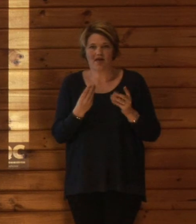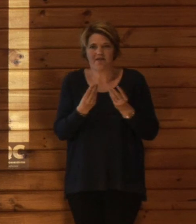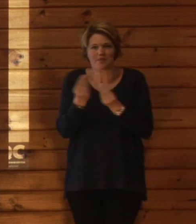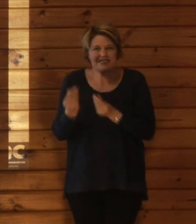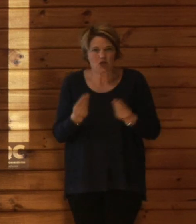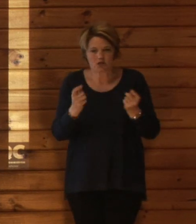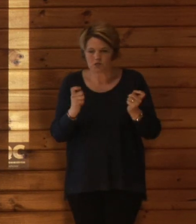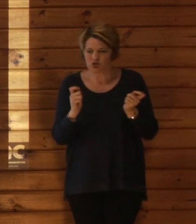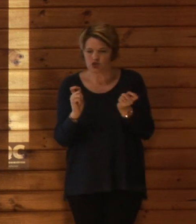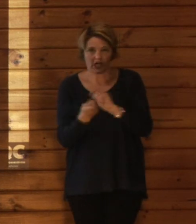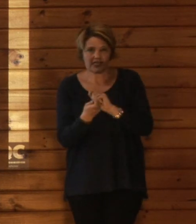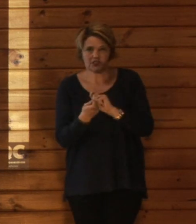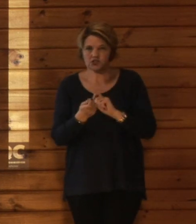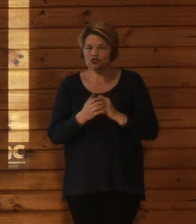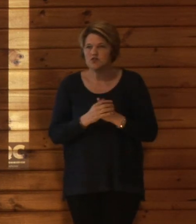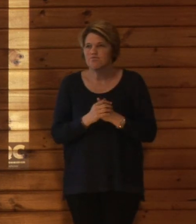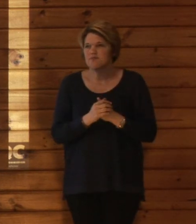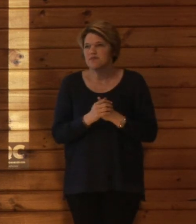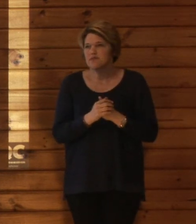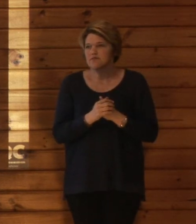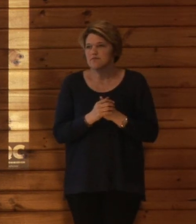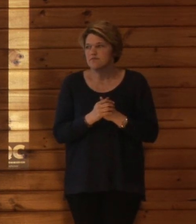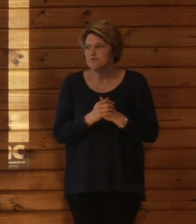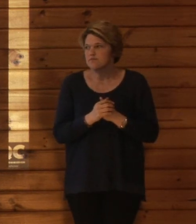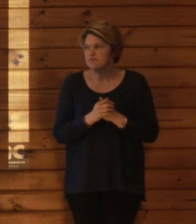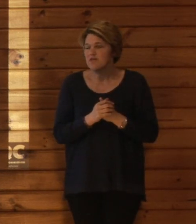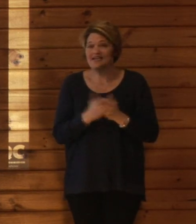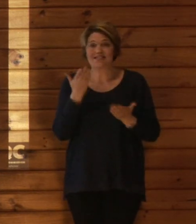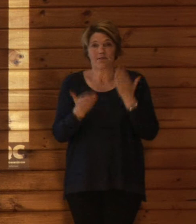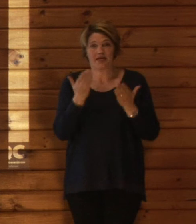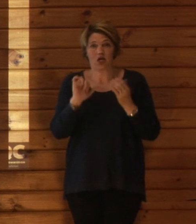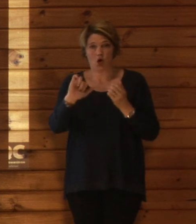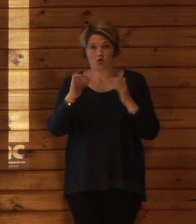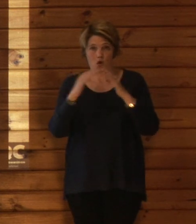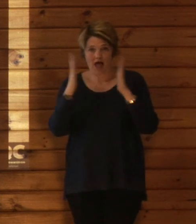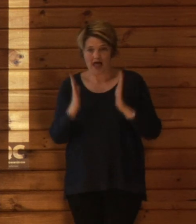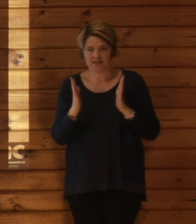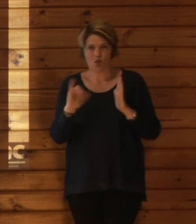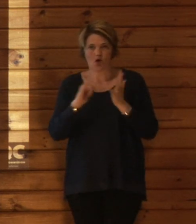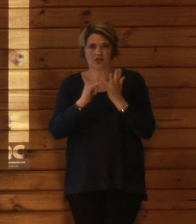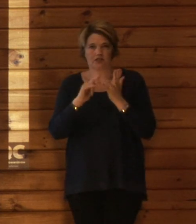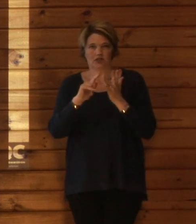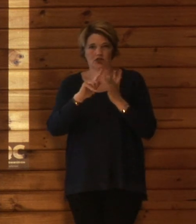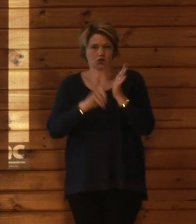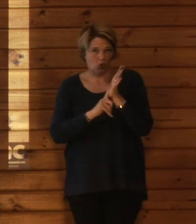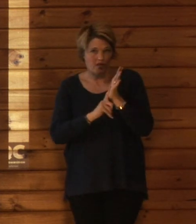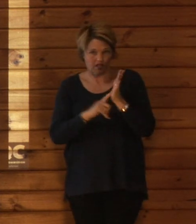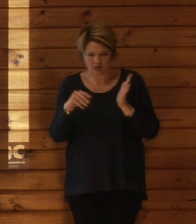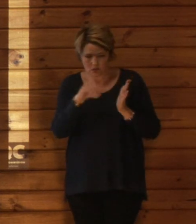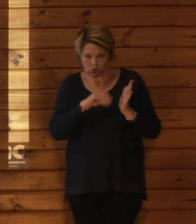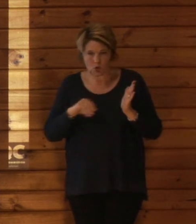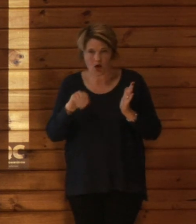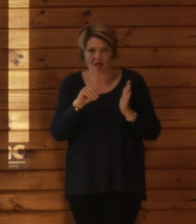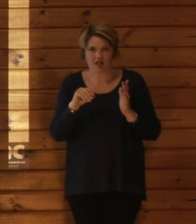Now, depending on what sort of soils you've got, not every change in elevation is actually going to cause an increase